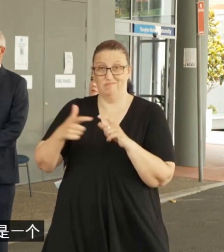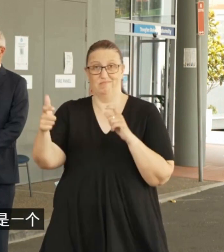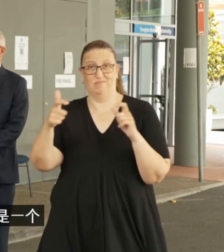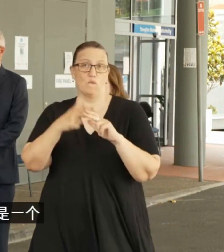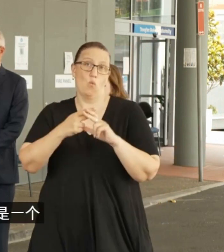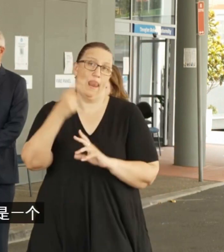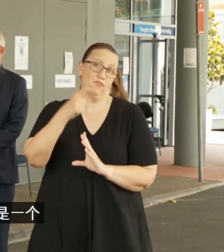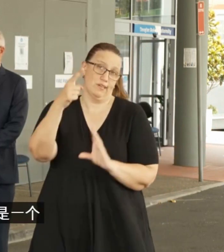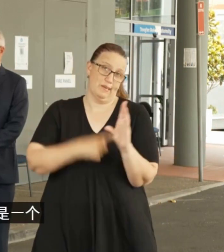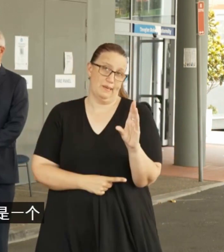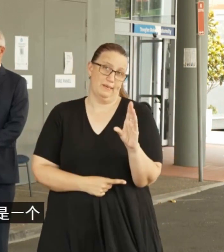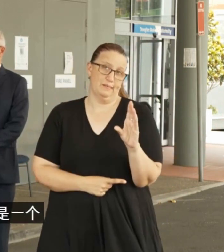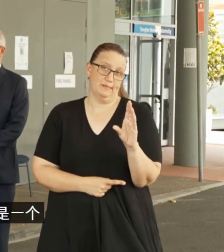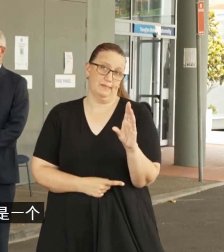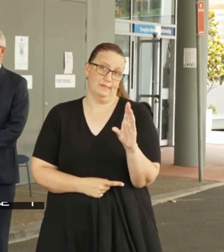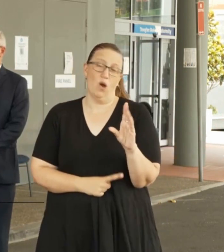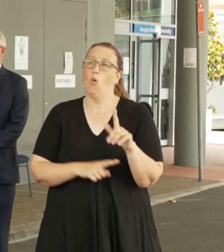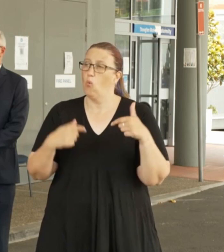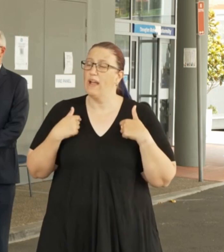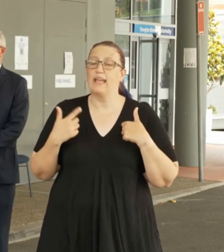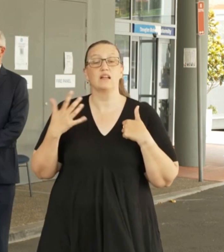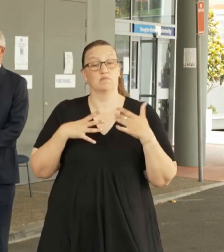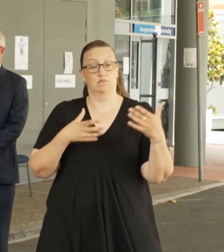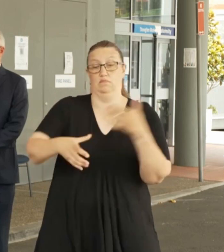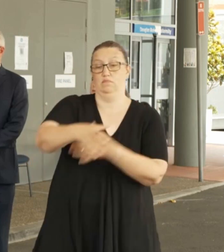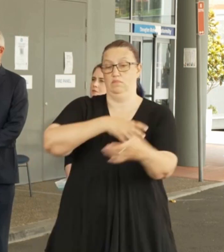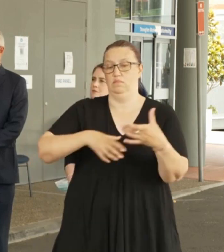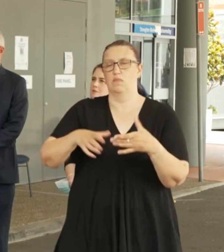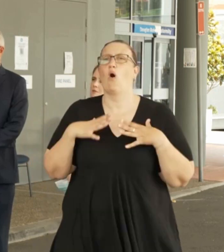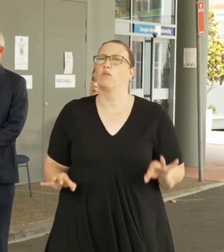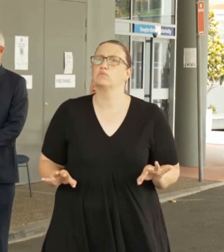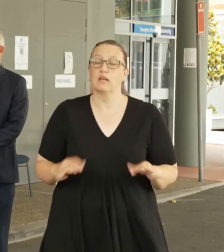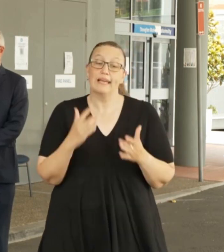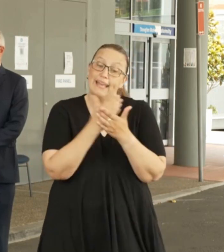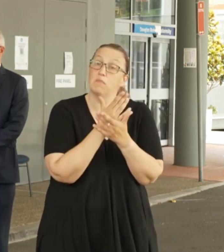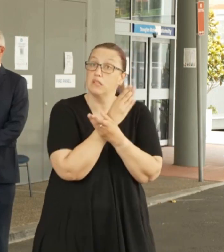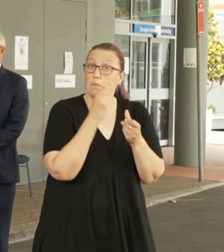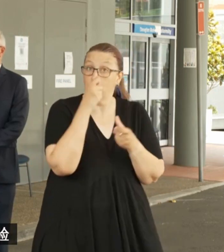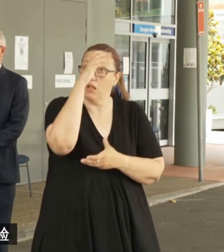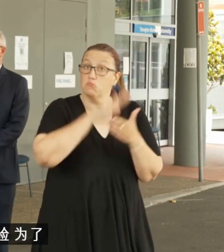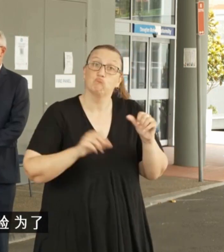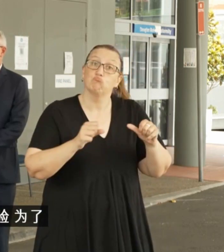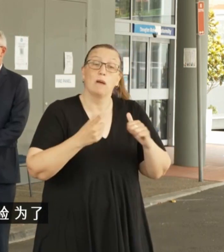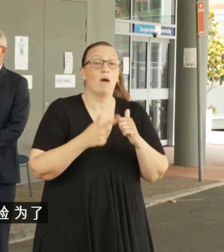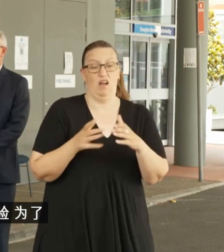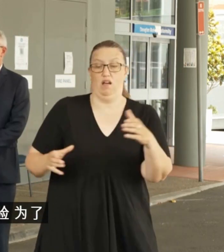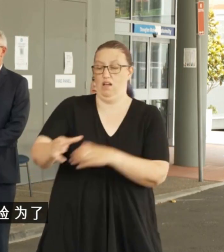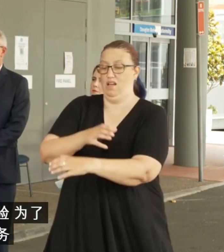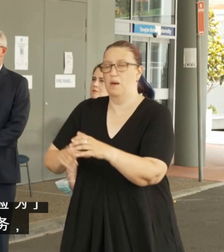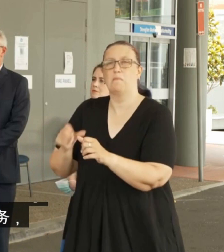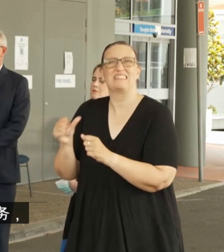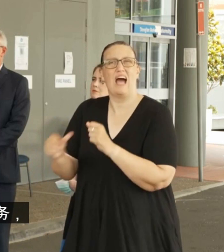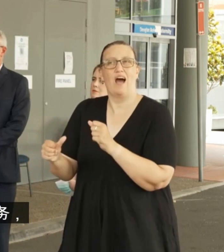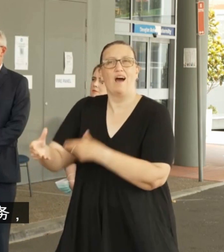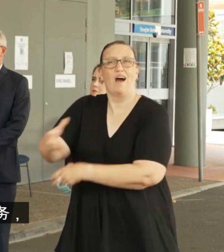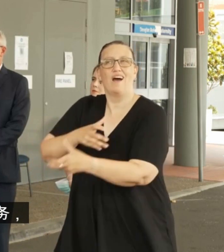think this is an opportunity of bringing in, maintaining experience in the New South Wales government to keep delivering for the people